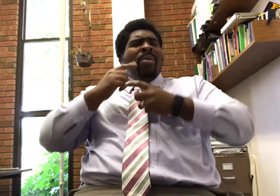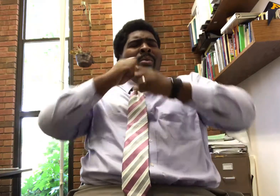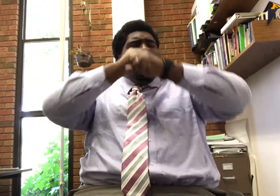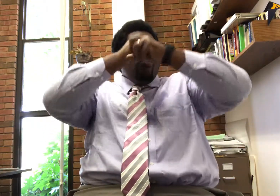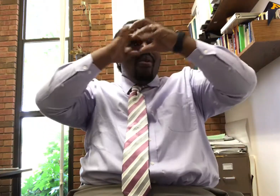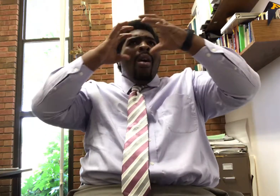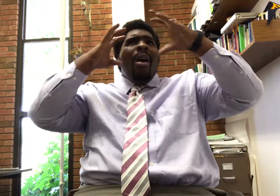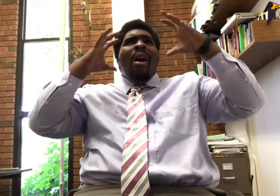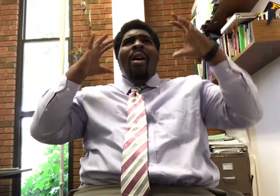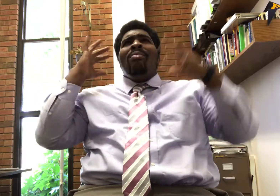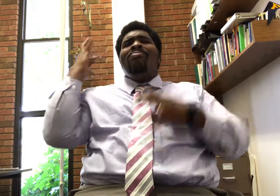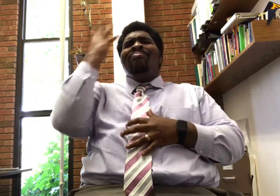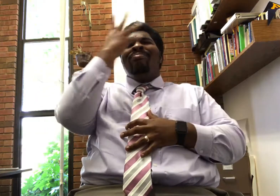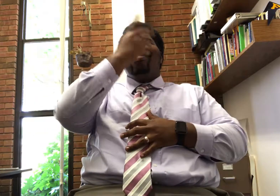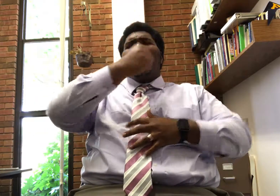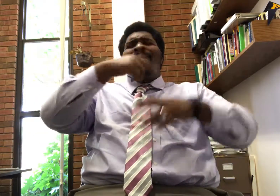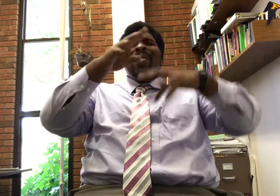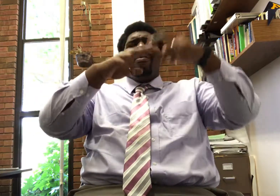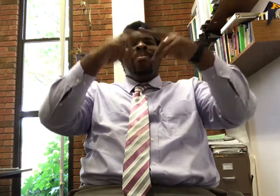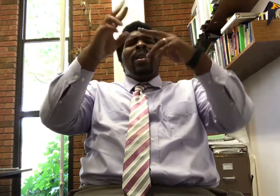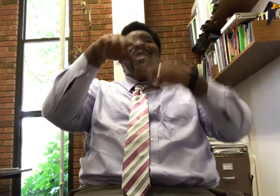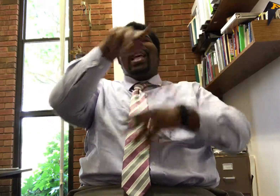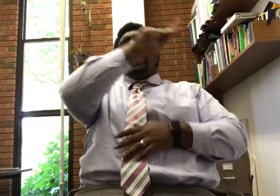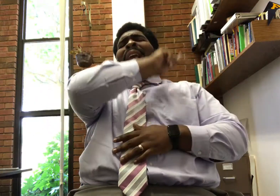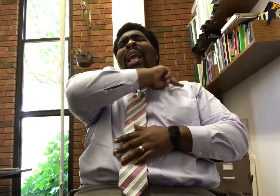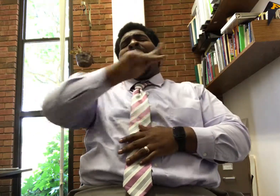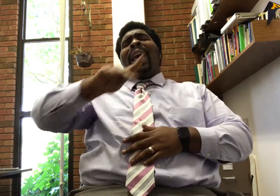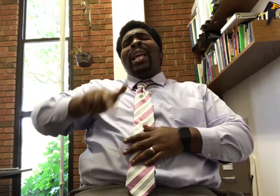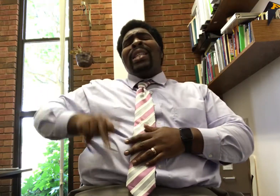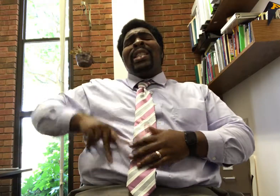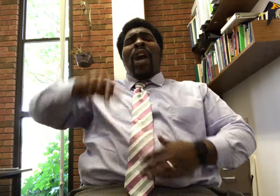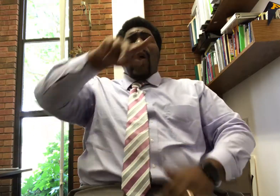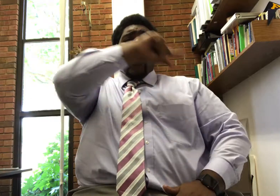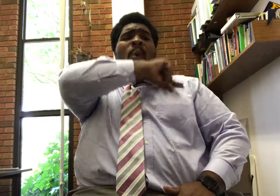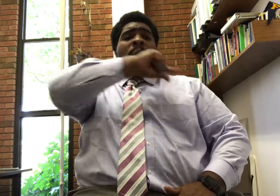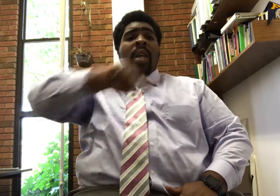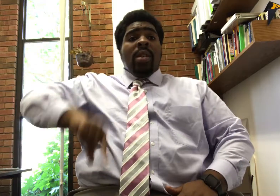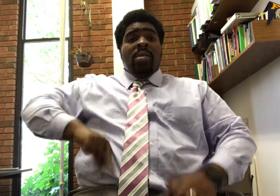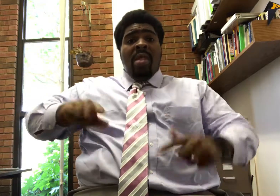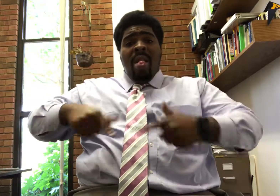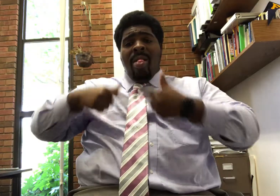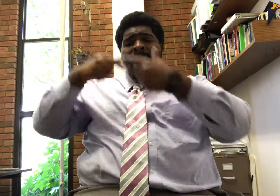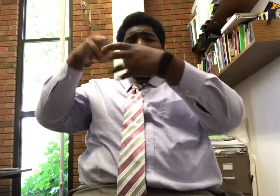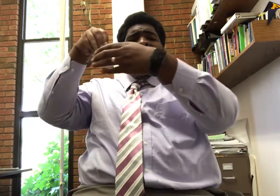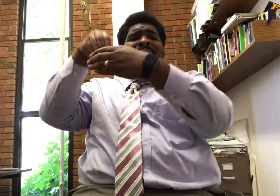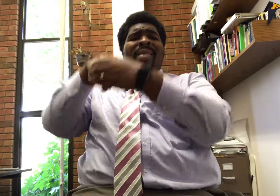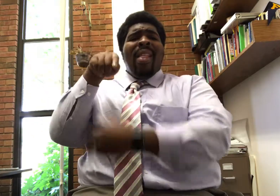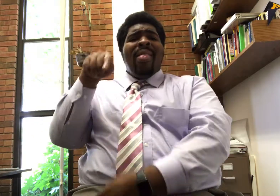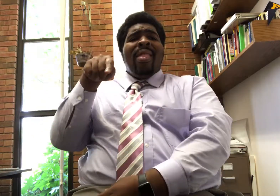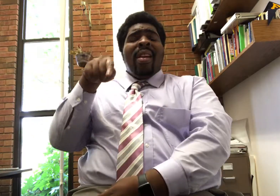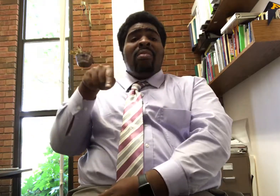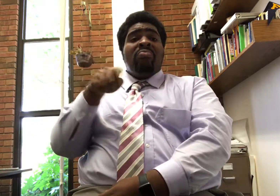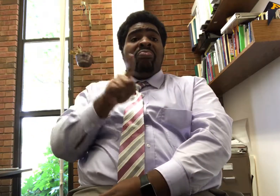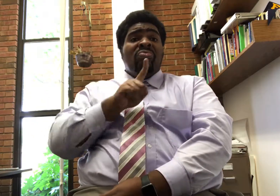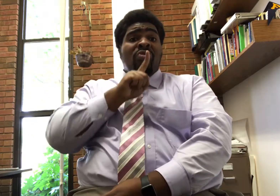and queens live. And that may be true for fairy tales, but real